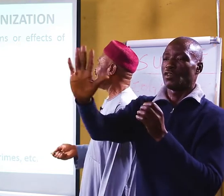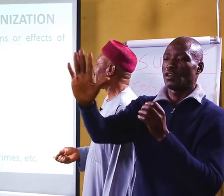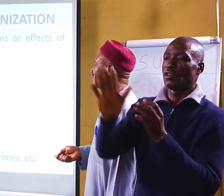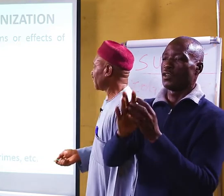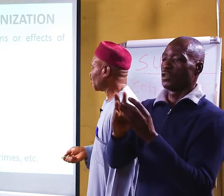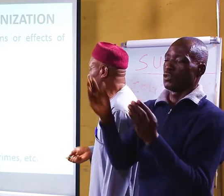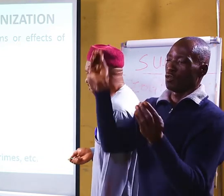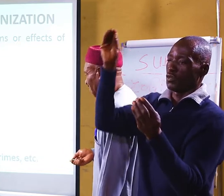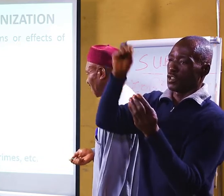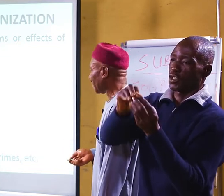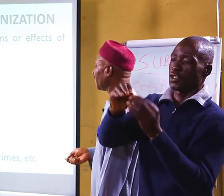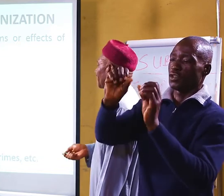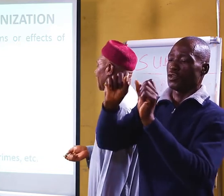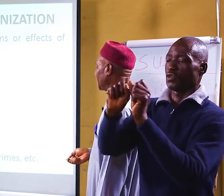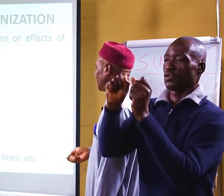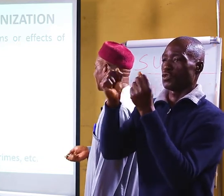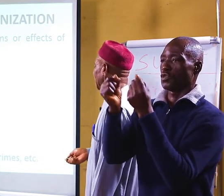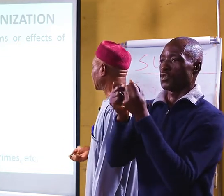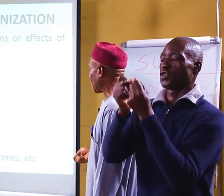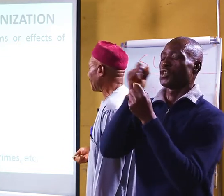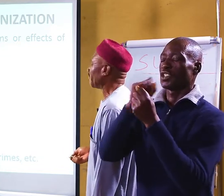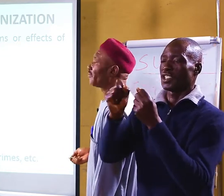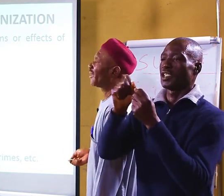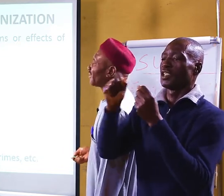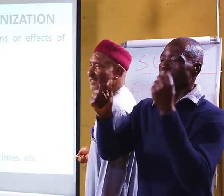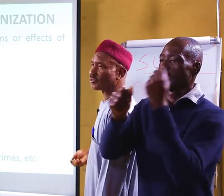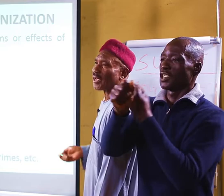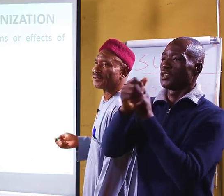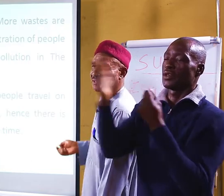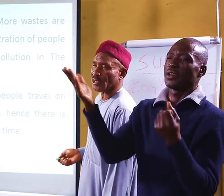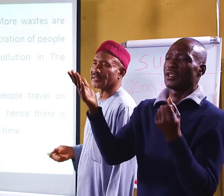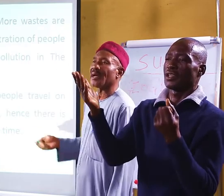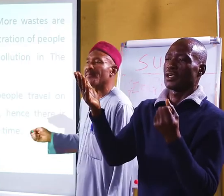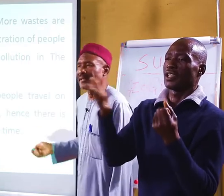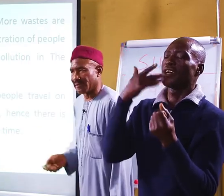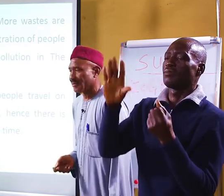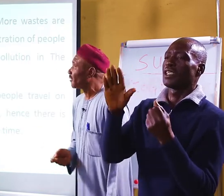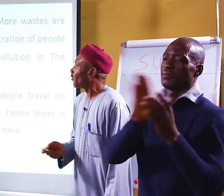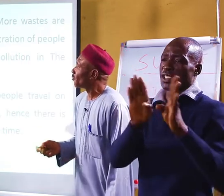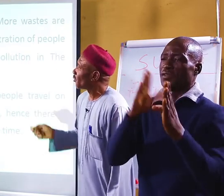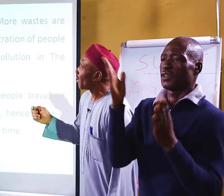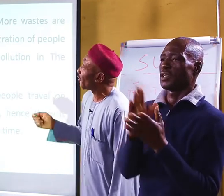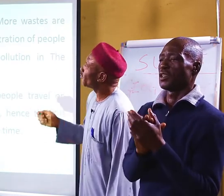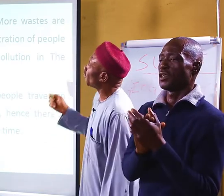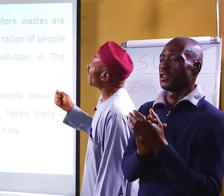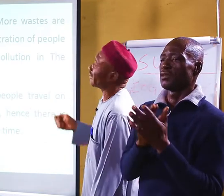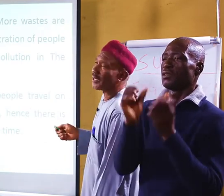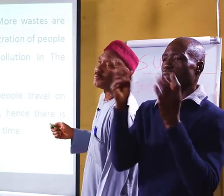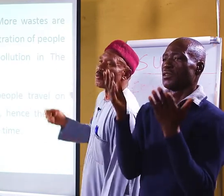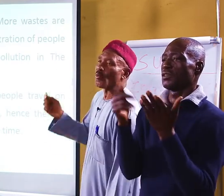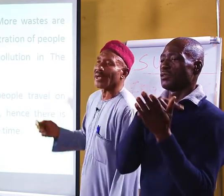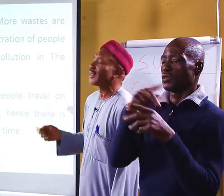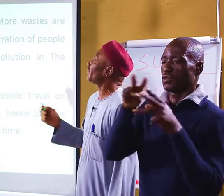Five, increase in social vices and crime, etc., etc. There are many. So we are going to look